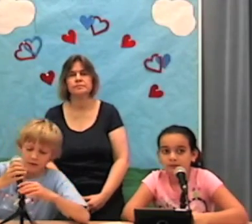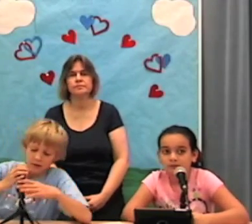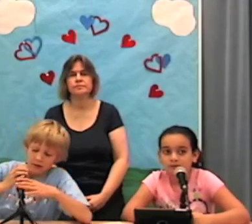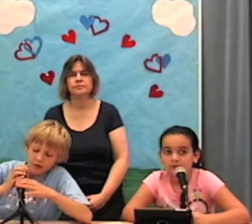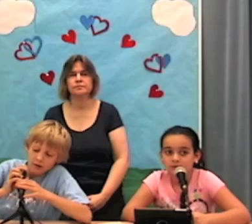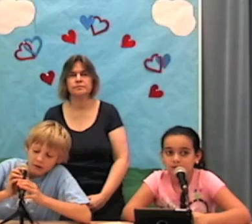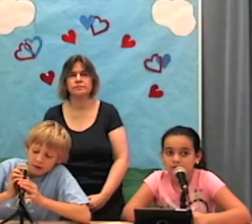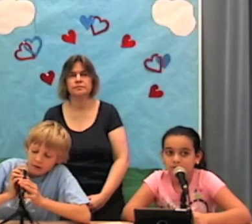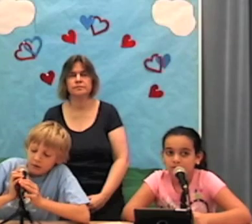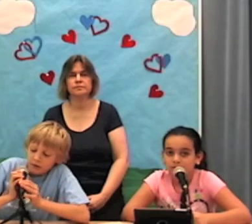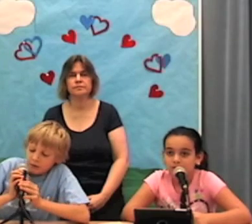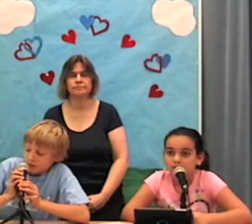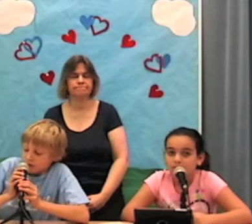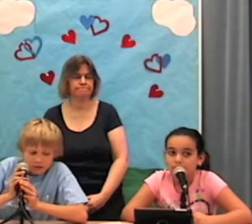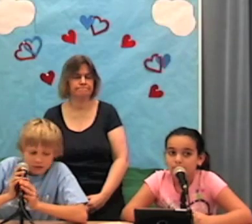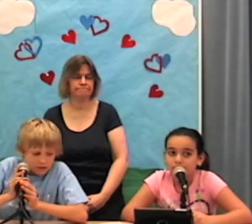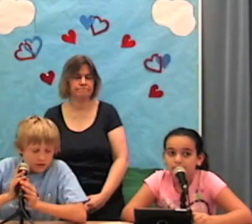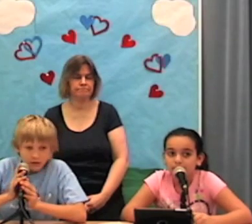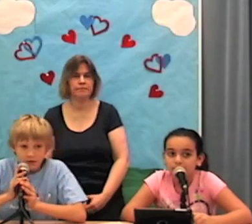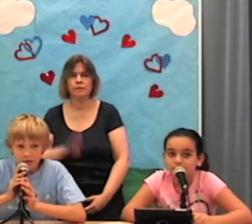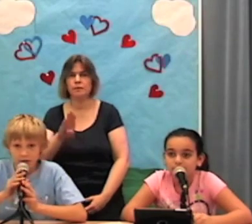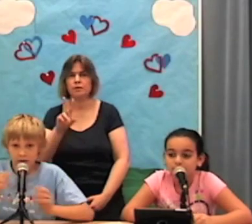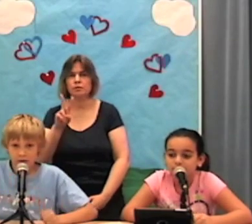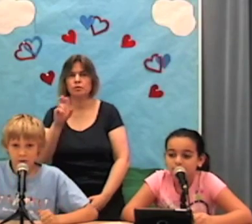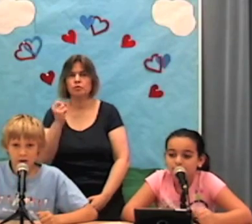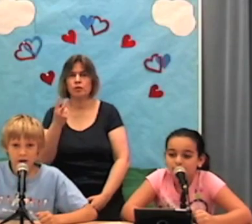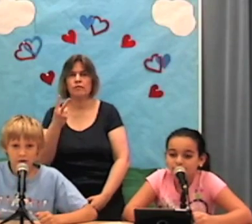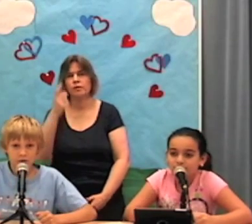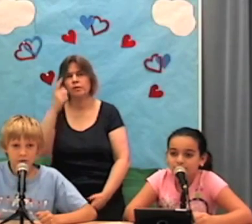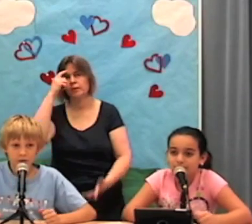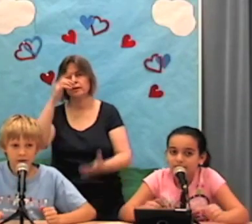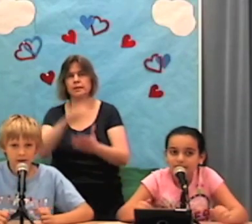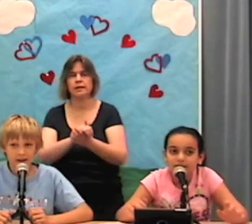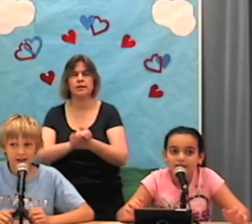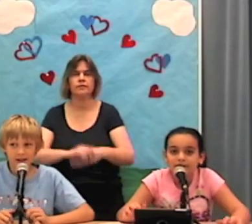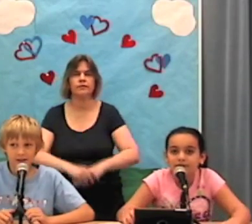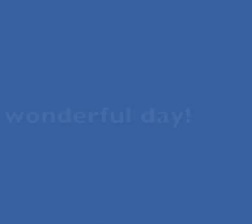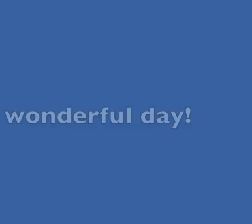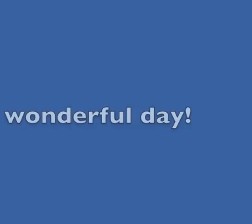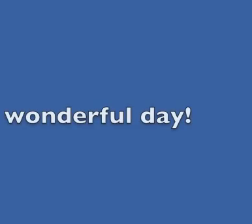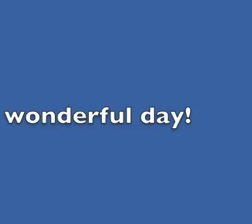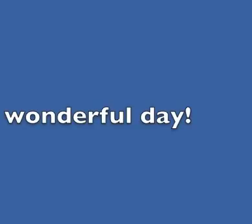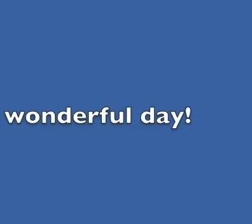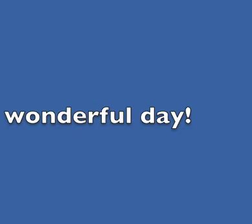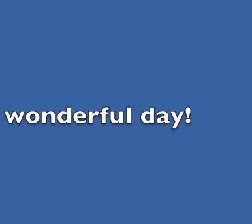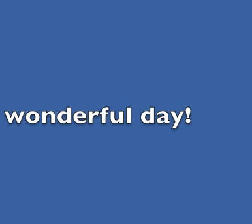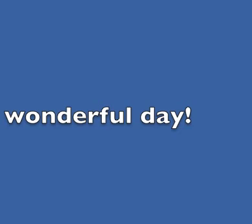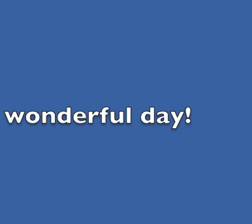B212, believe.